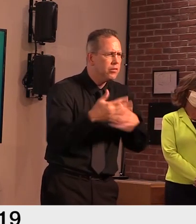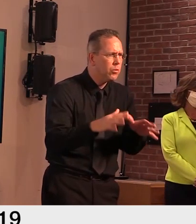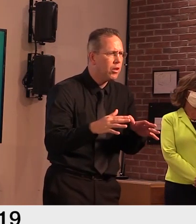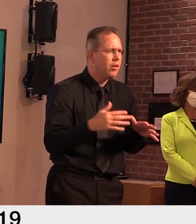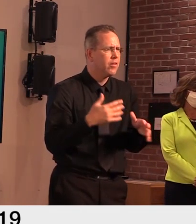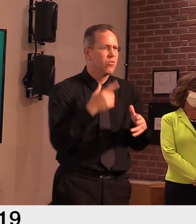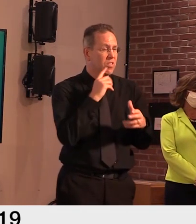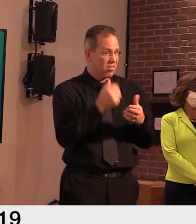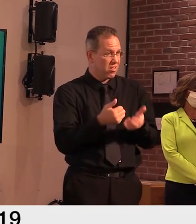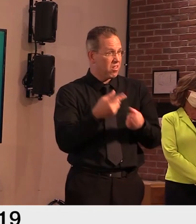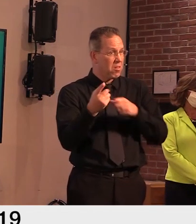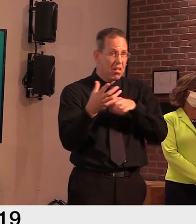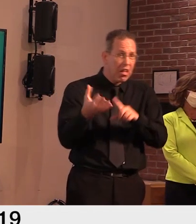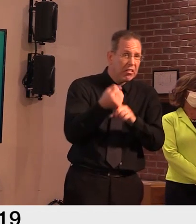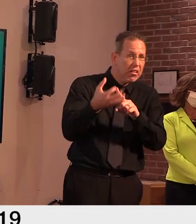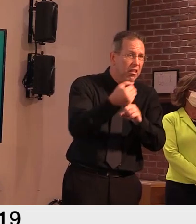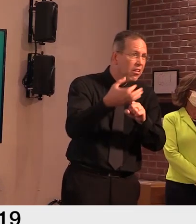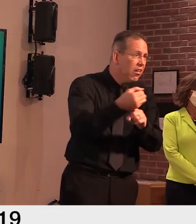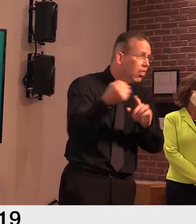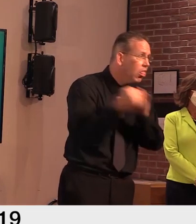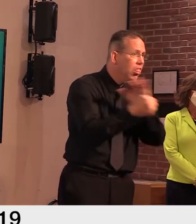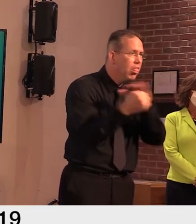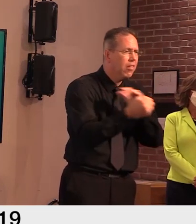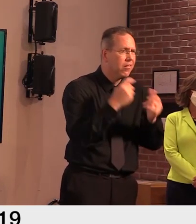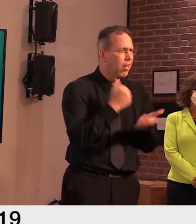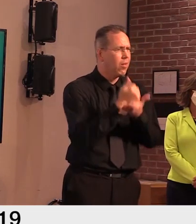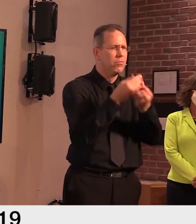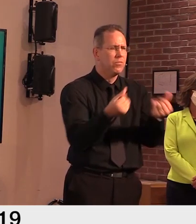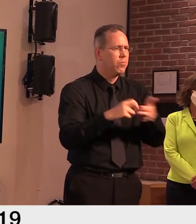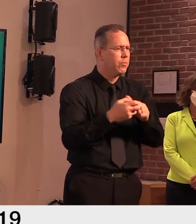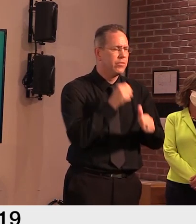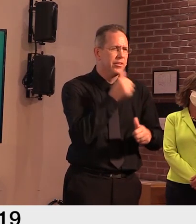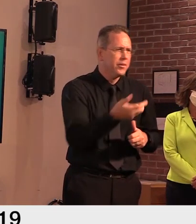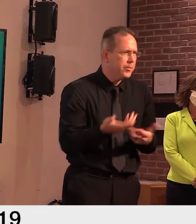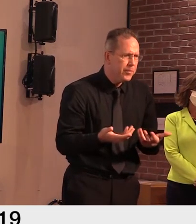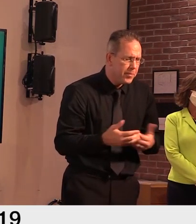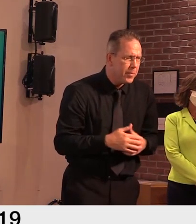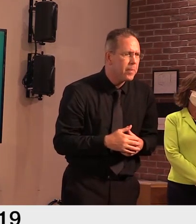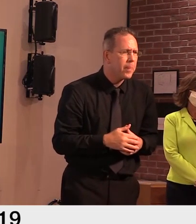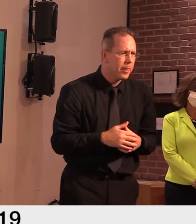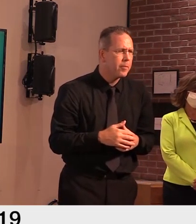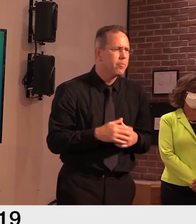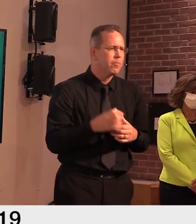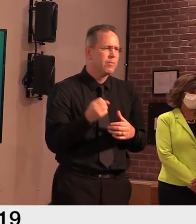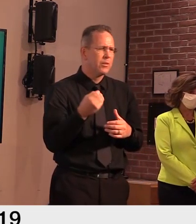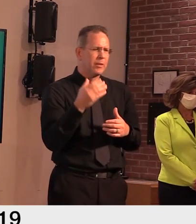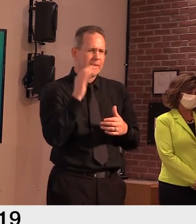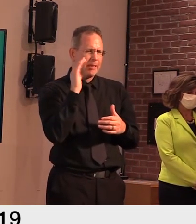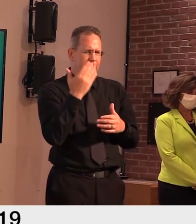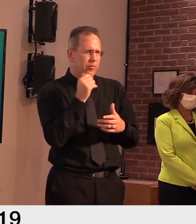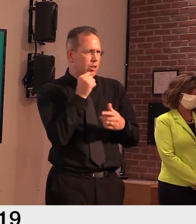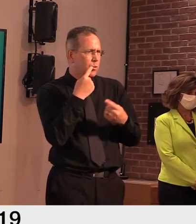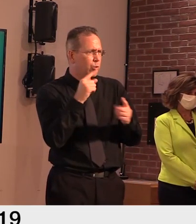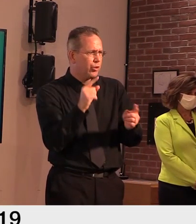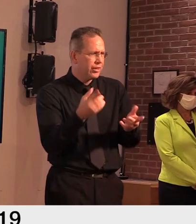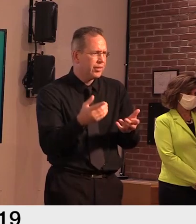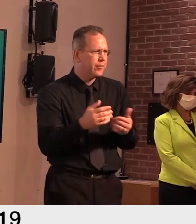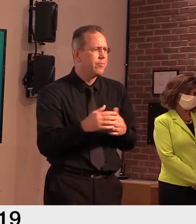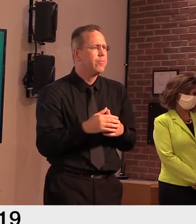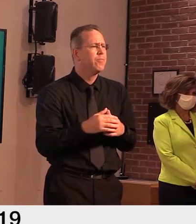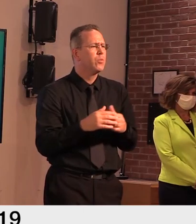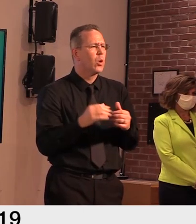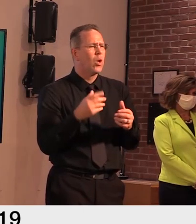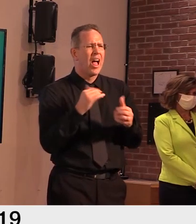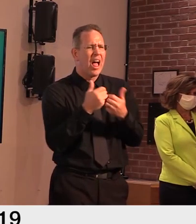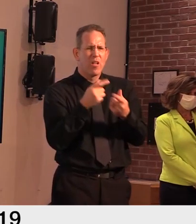up oftentimes with crime as the and the criminal justice system as the